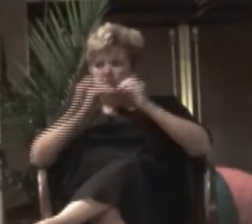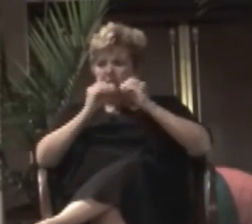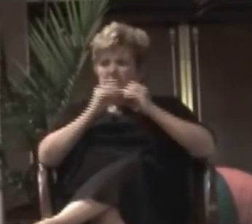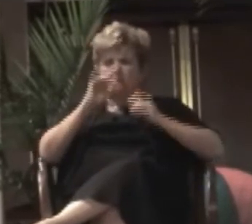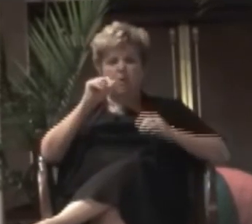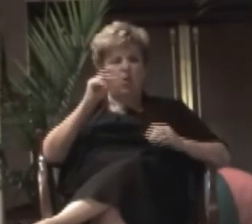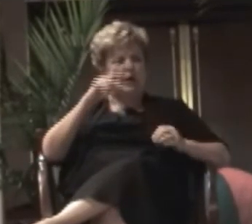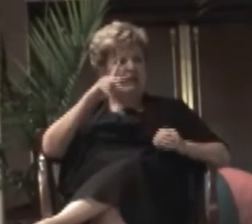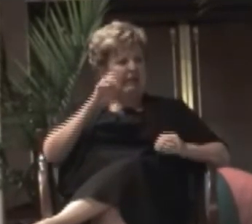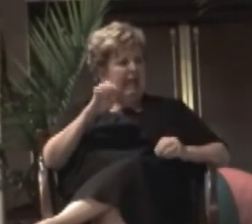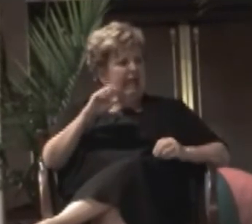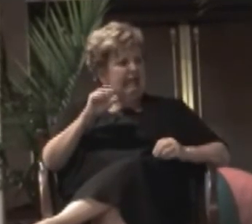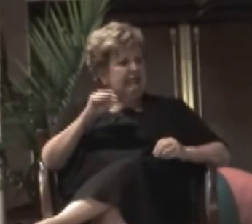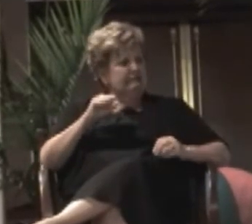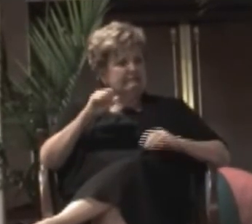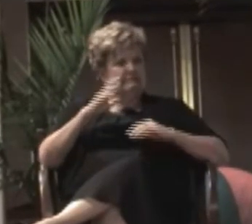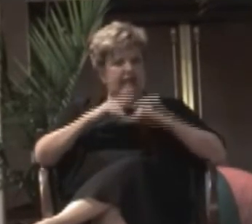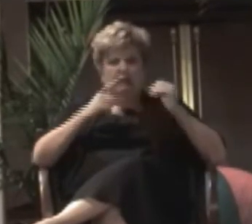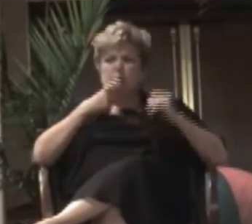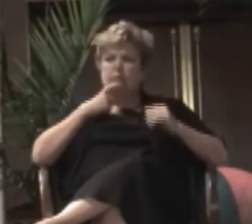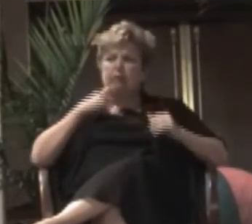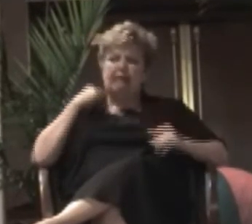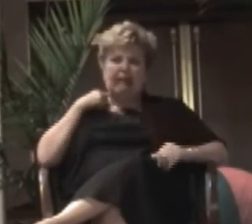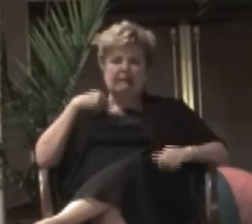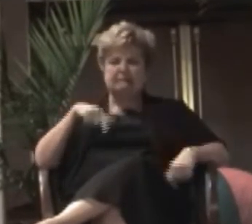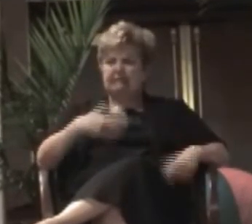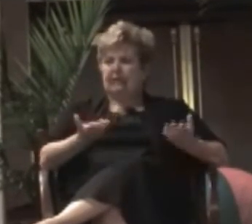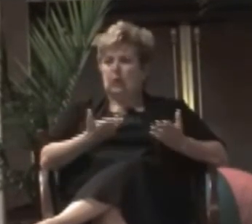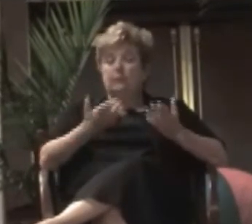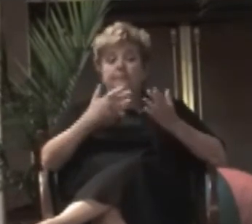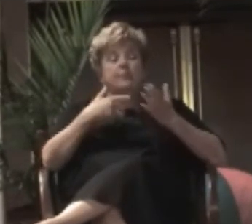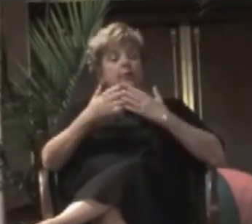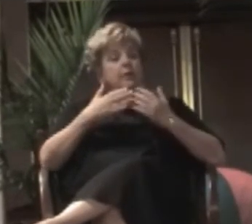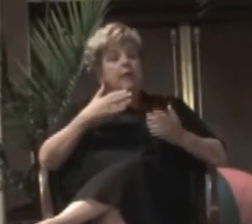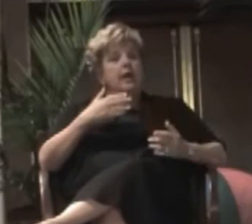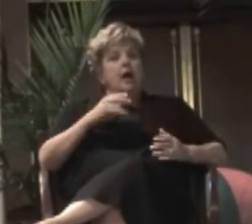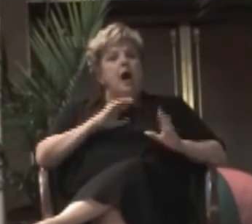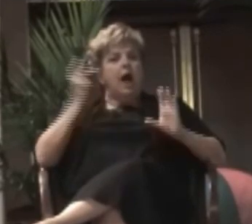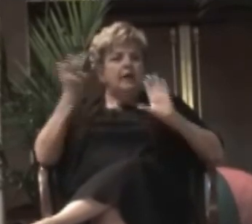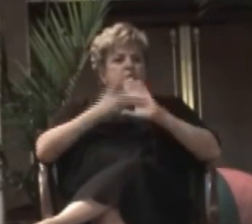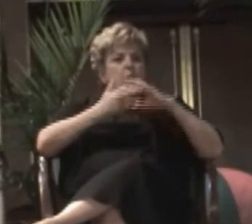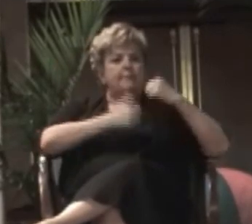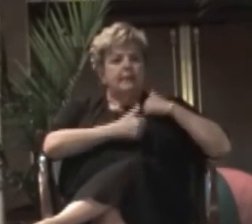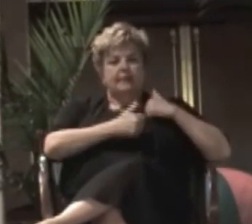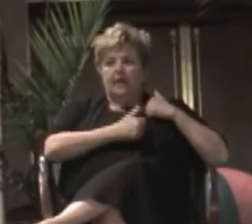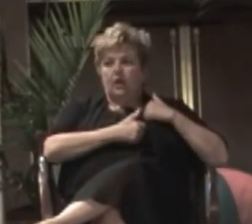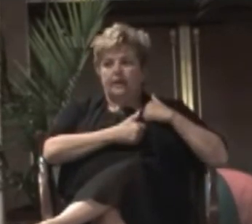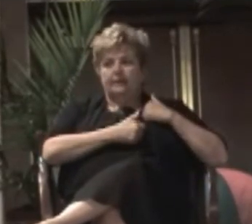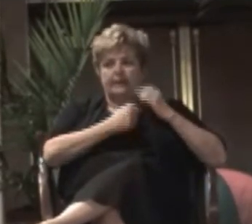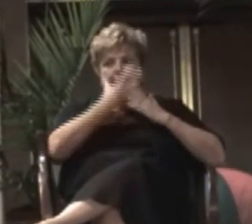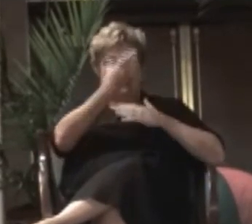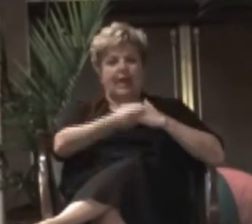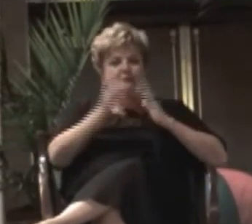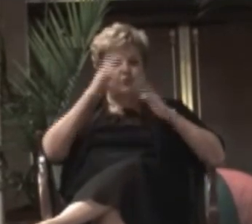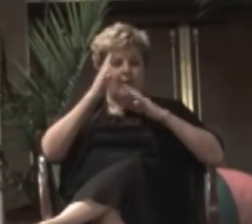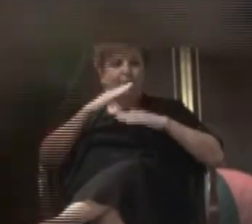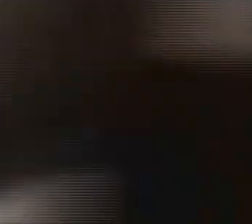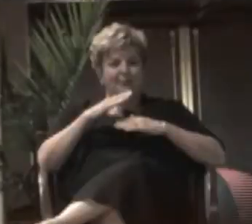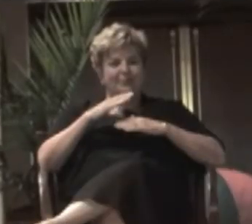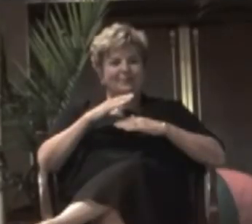But I coerced my mother into the line about my age, so I could go in the military and get out of Dodge, and I did. And went in the military, did